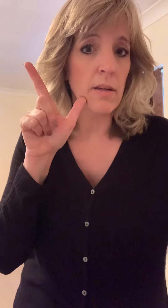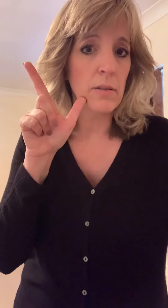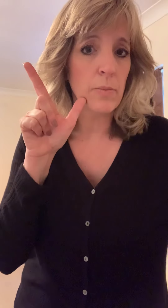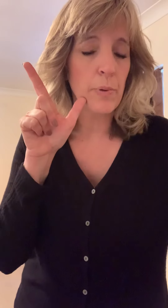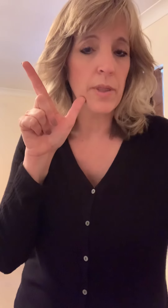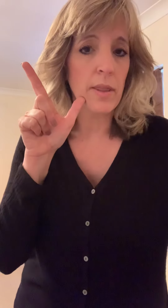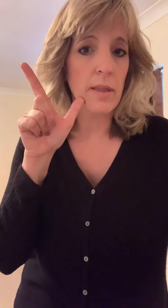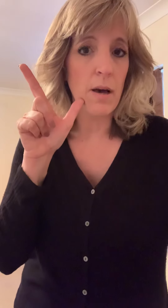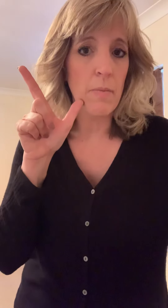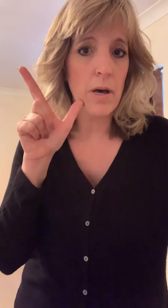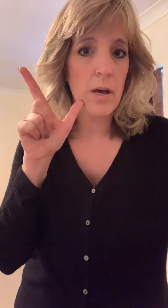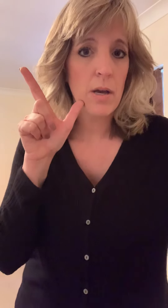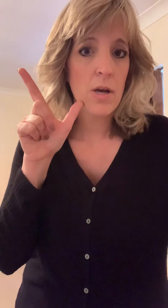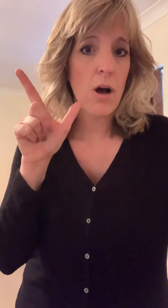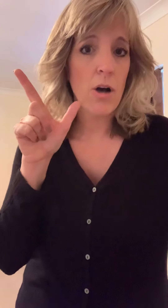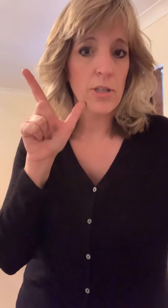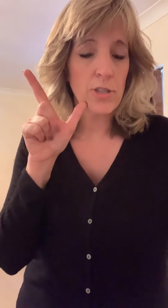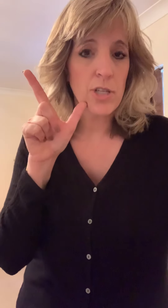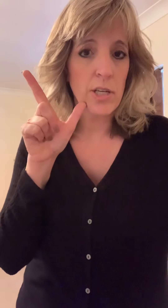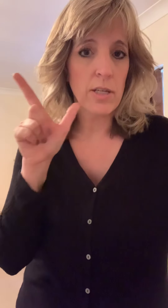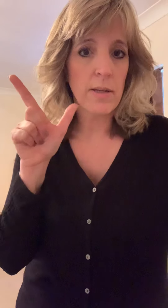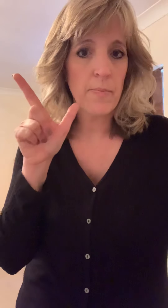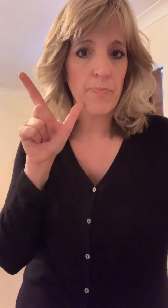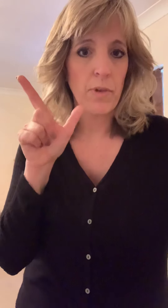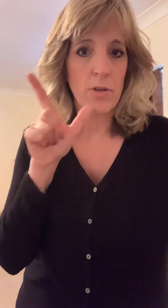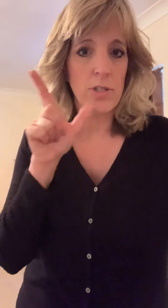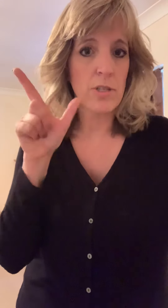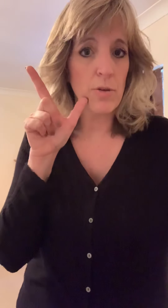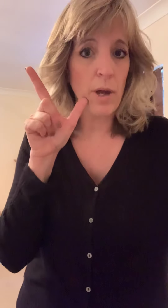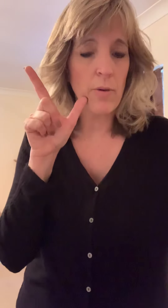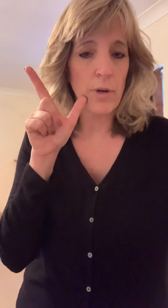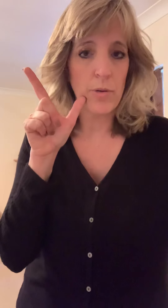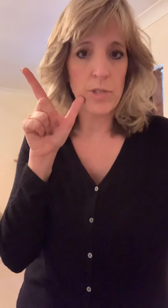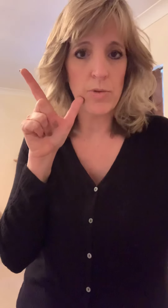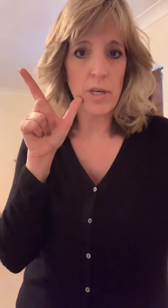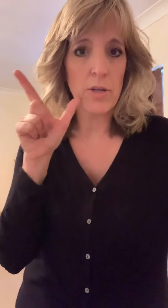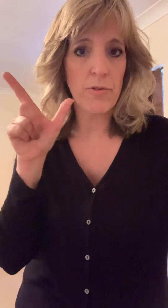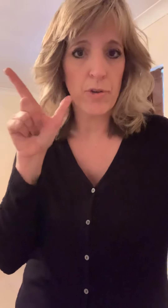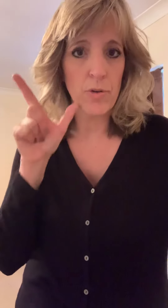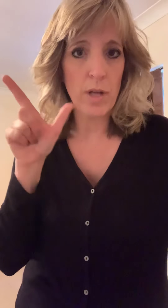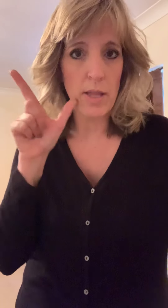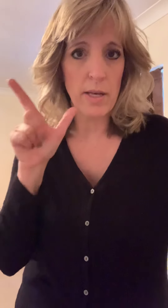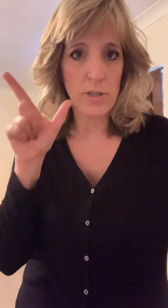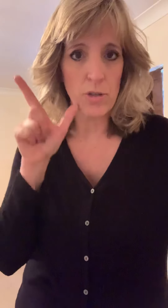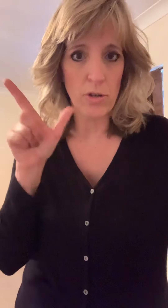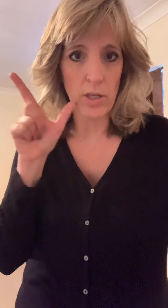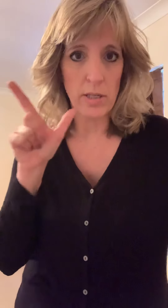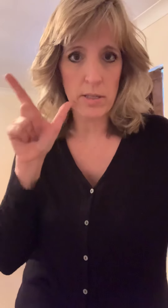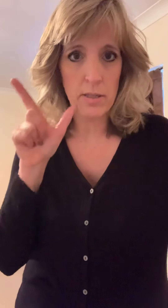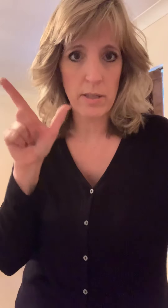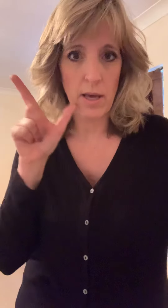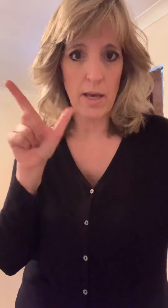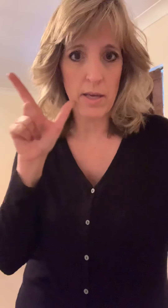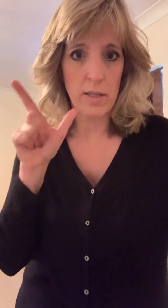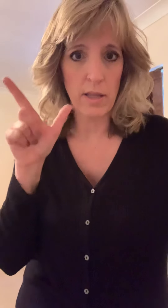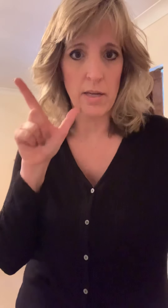L. Put the thumb on your chin or just to the right where you would do eat or food and then circle it. Okay,